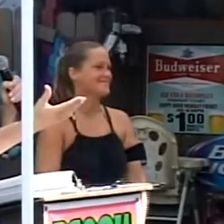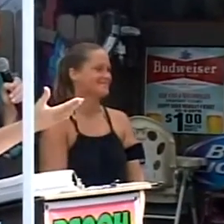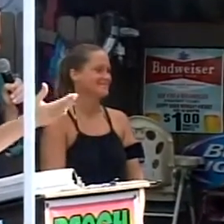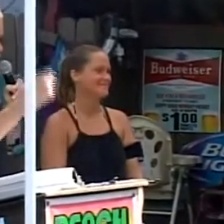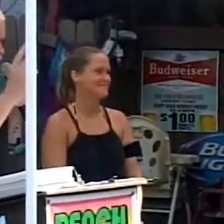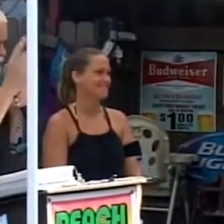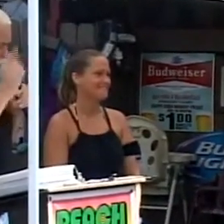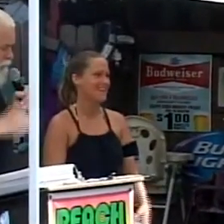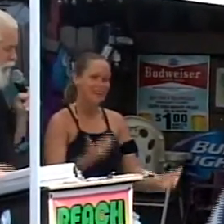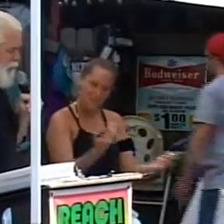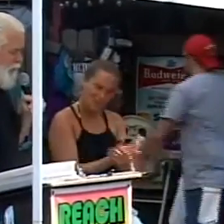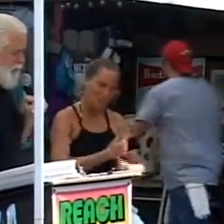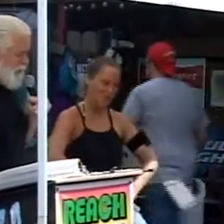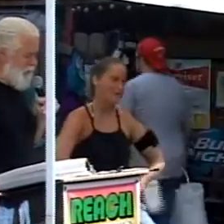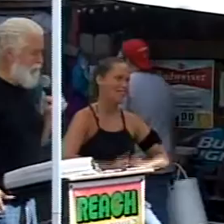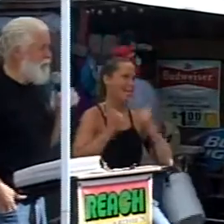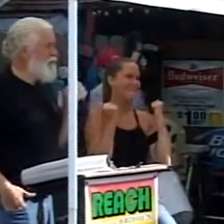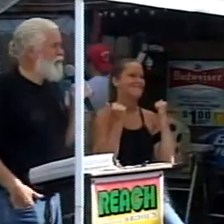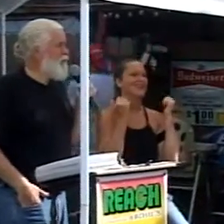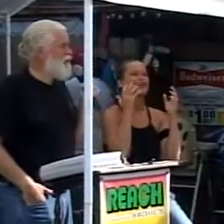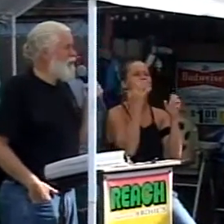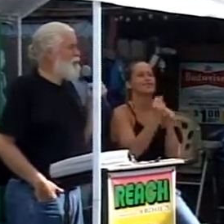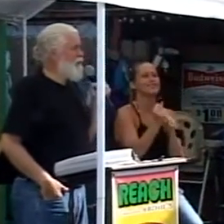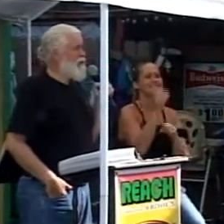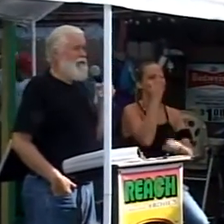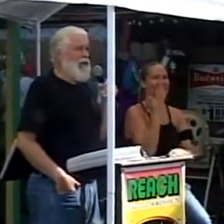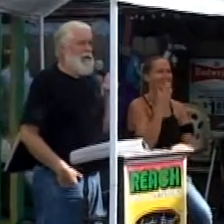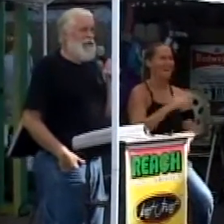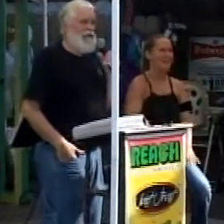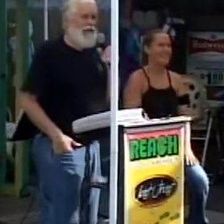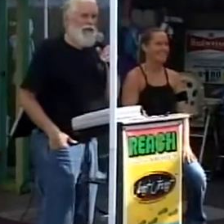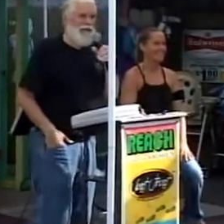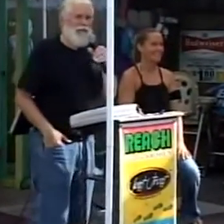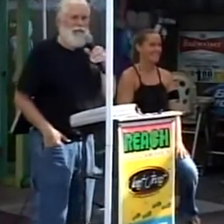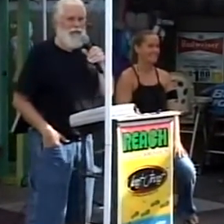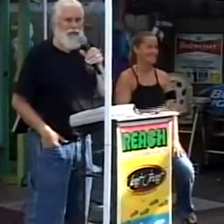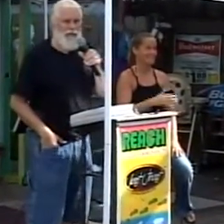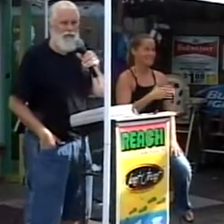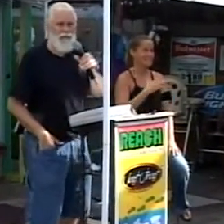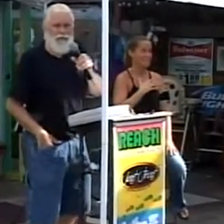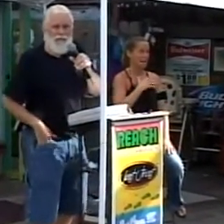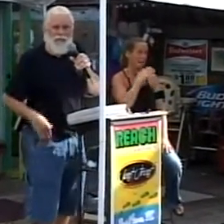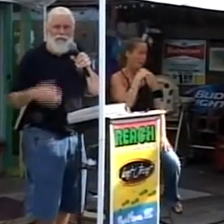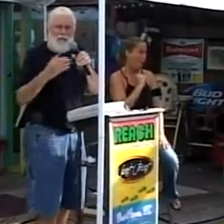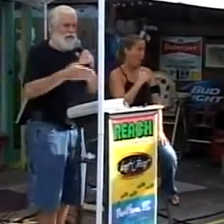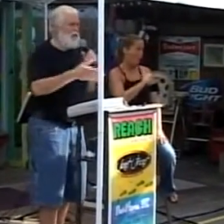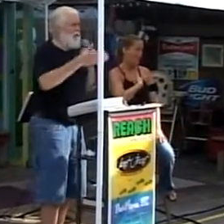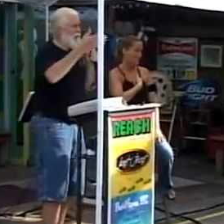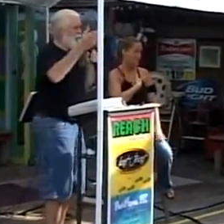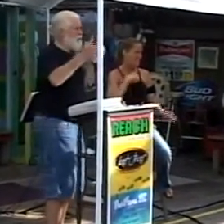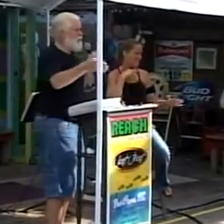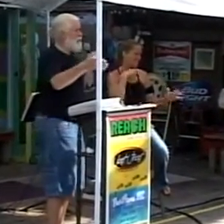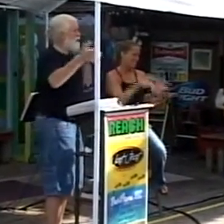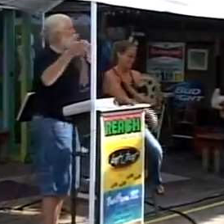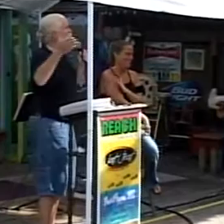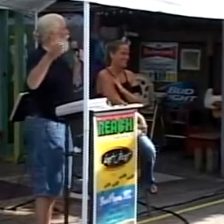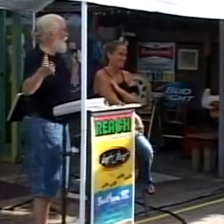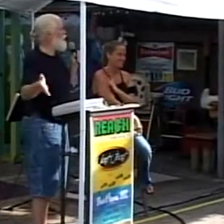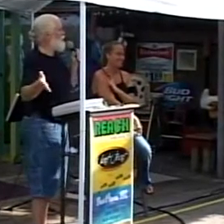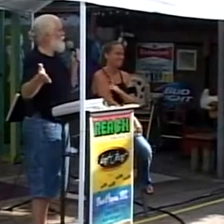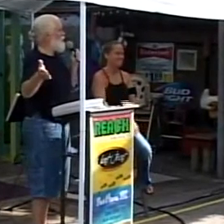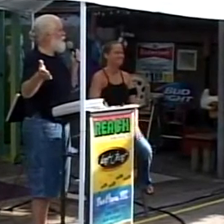God. Bob brought this up. Be filled with the Spirit. I want to tell you how the scripture goes. Be filled with the